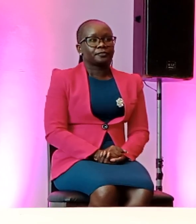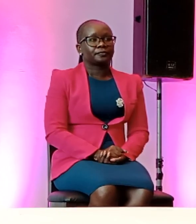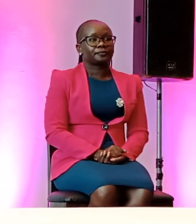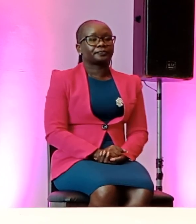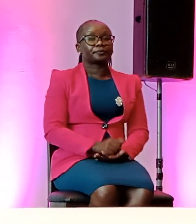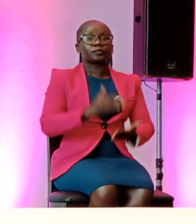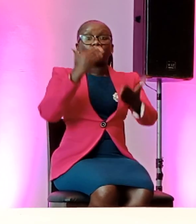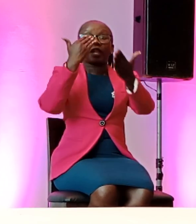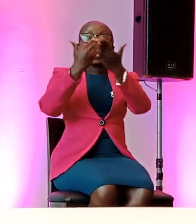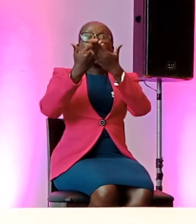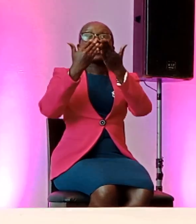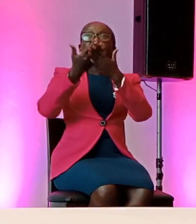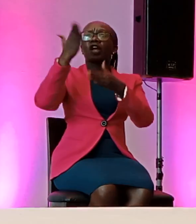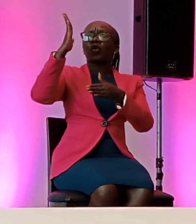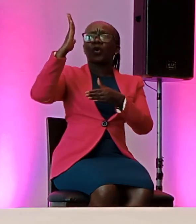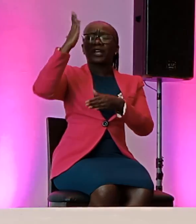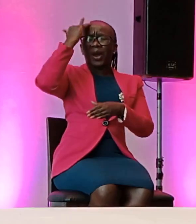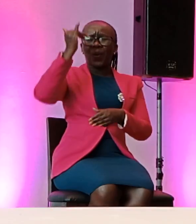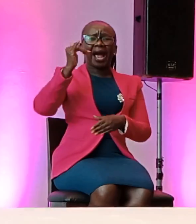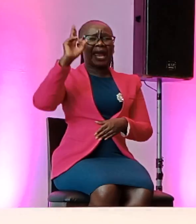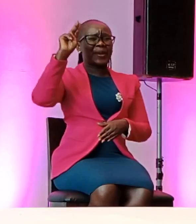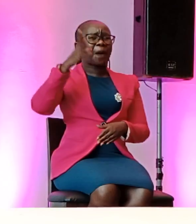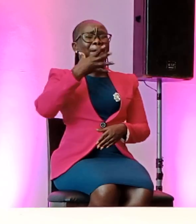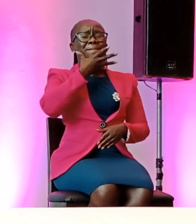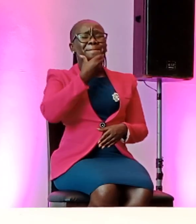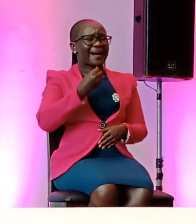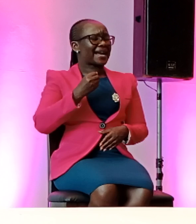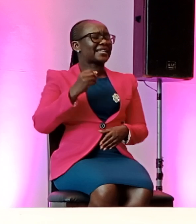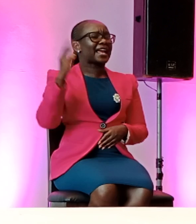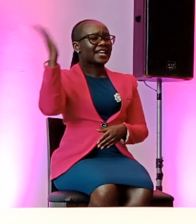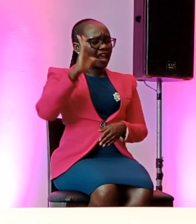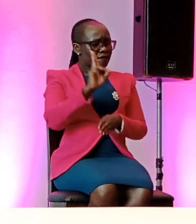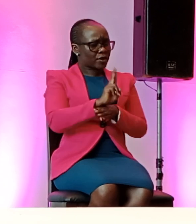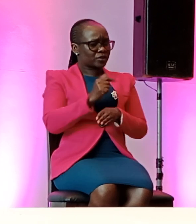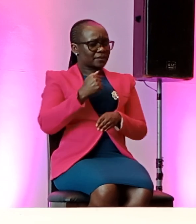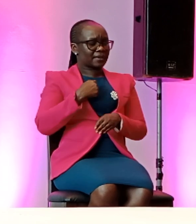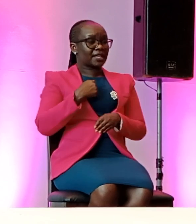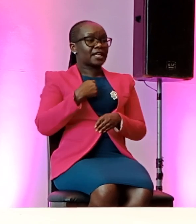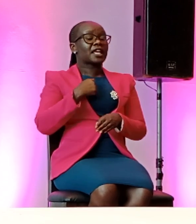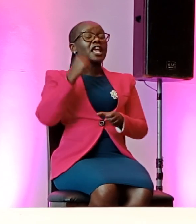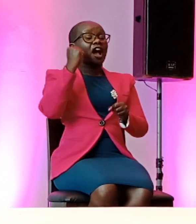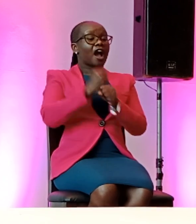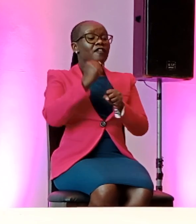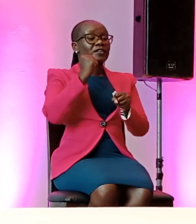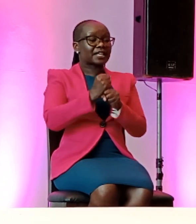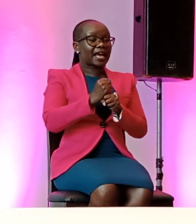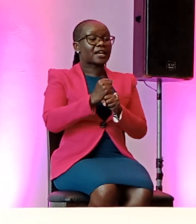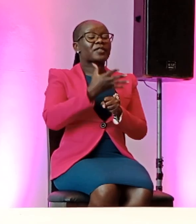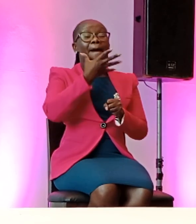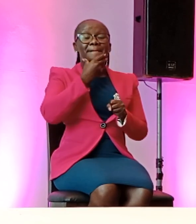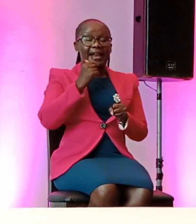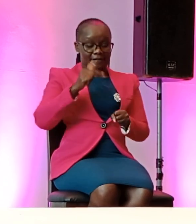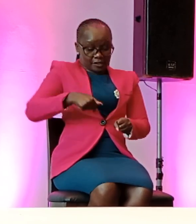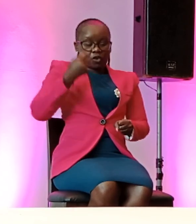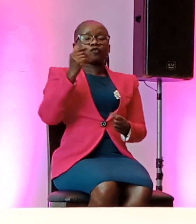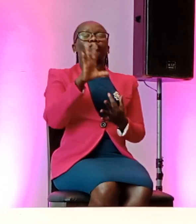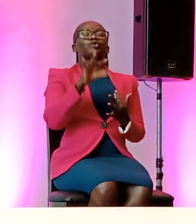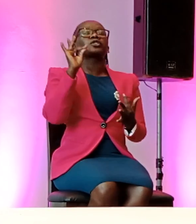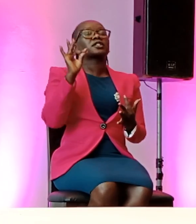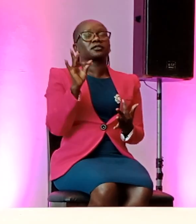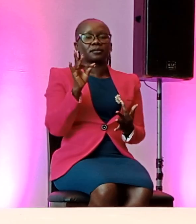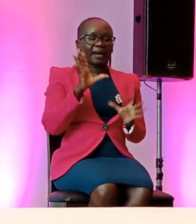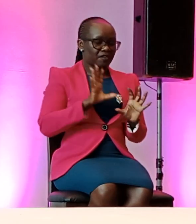And I thank God that no man has ever taken advantage of me. If there's anything I've done with a man, I chose.